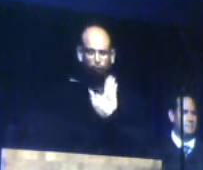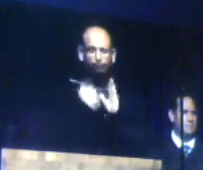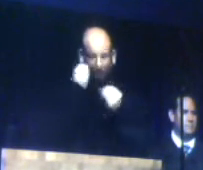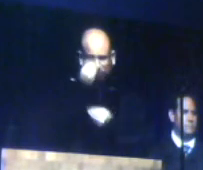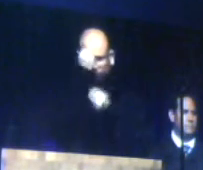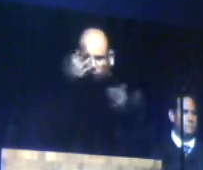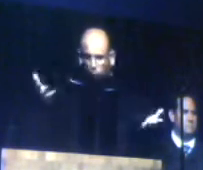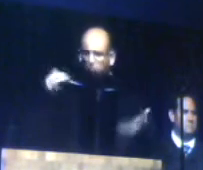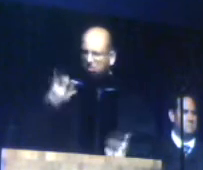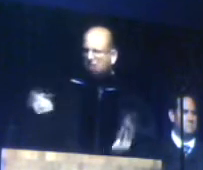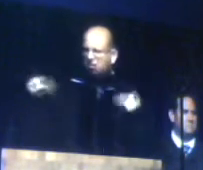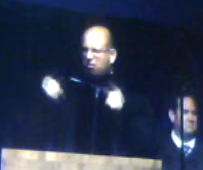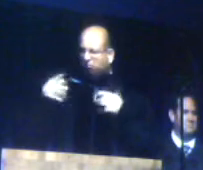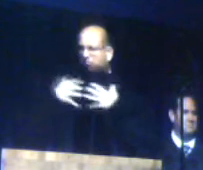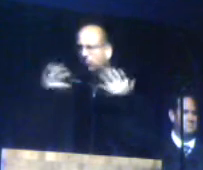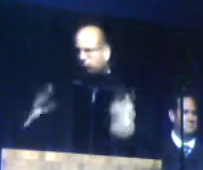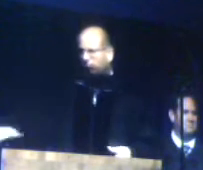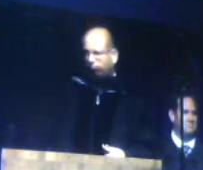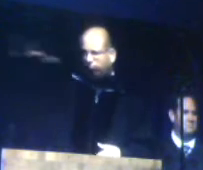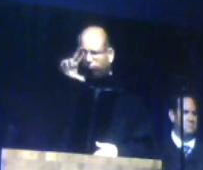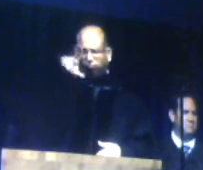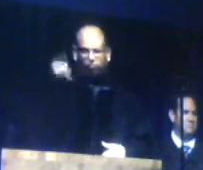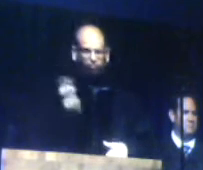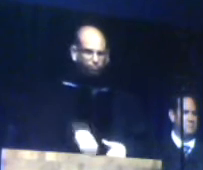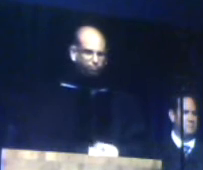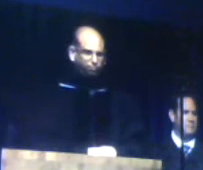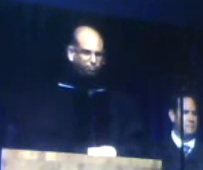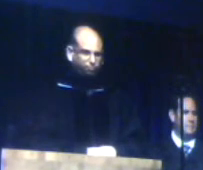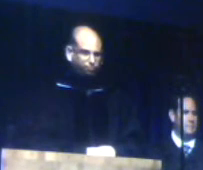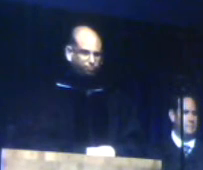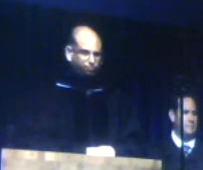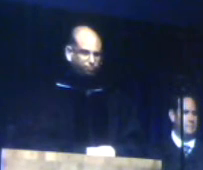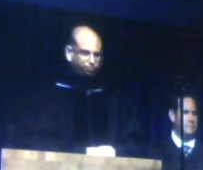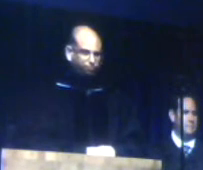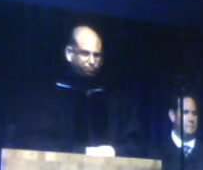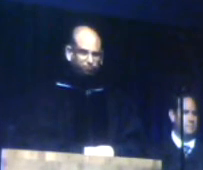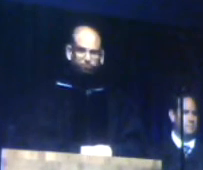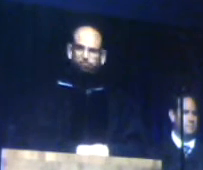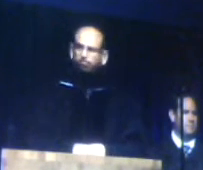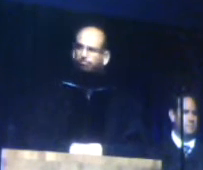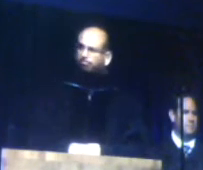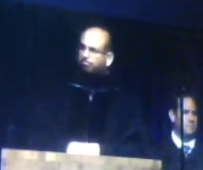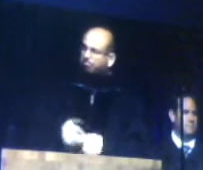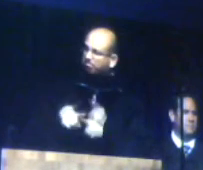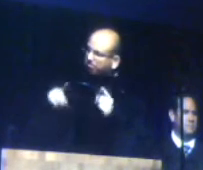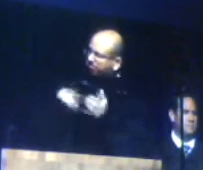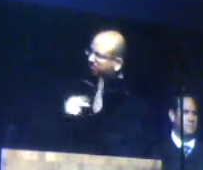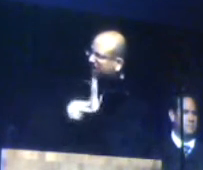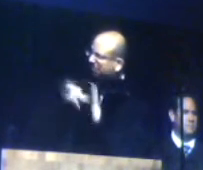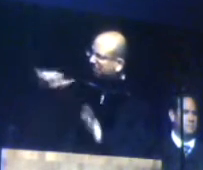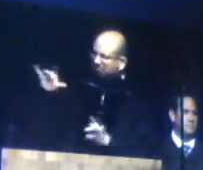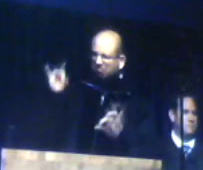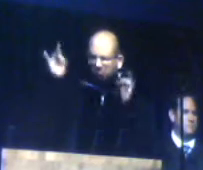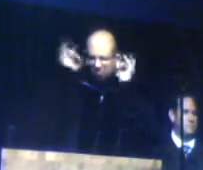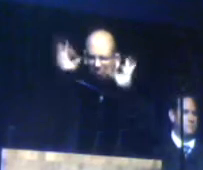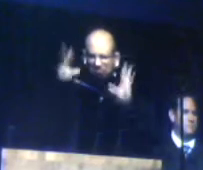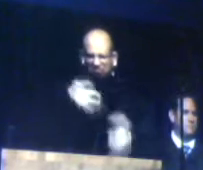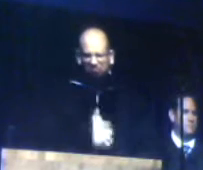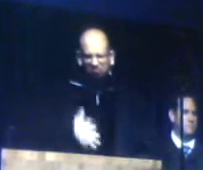I myself am a disability rights lawyer, and I am aware of how often this happens. But does that mean